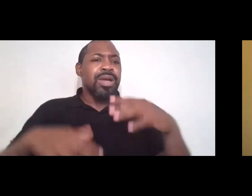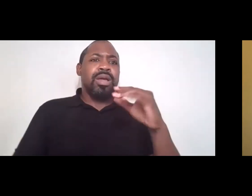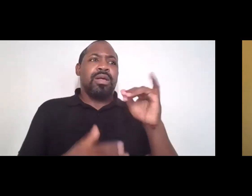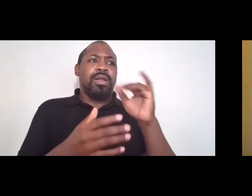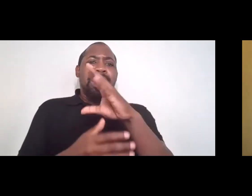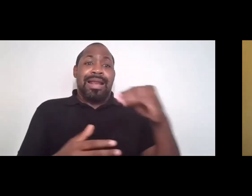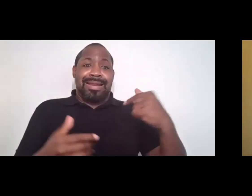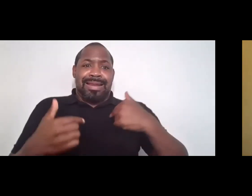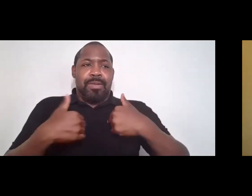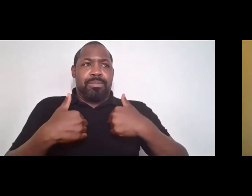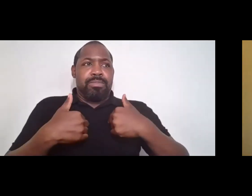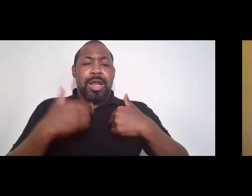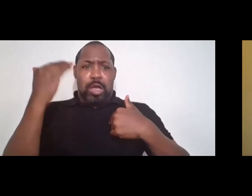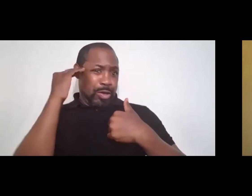been spearheading that program.